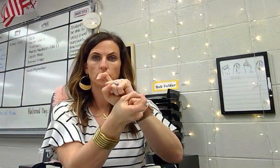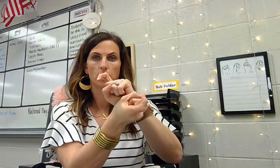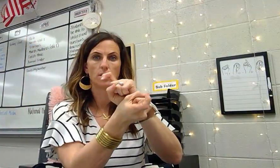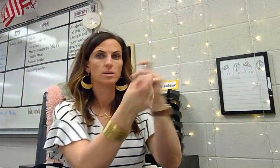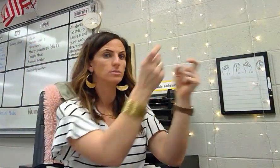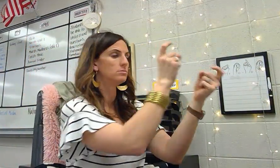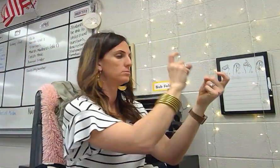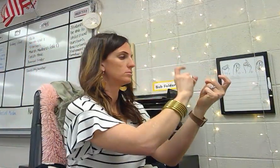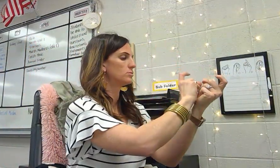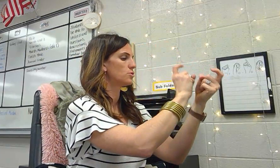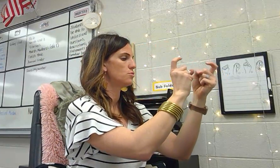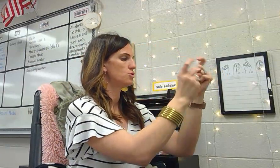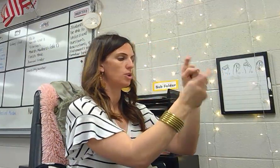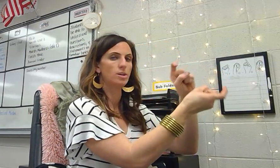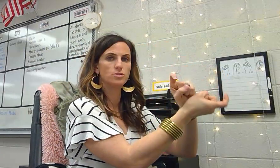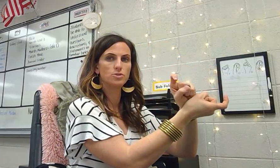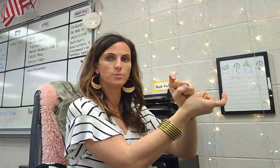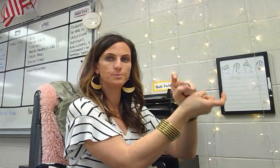change. To change.